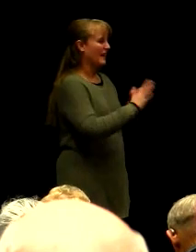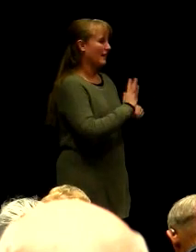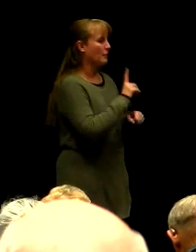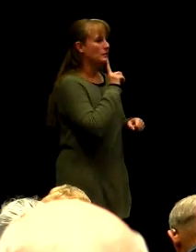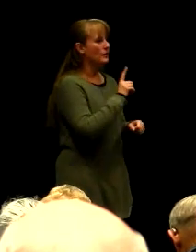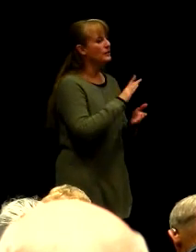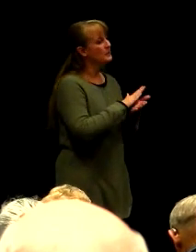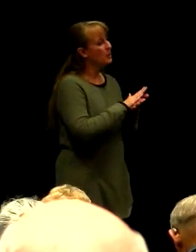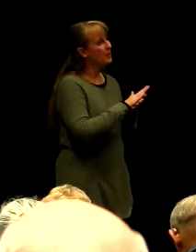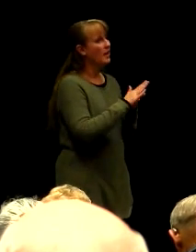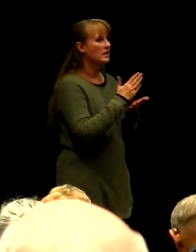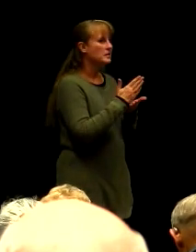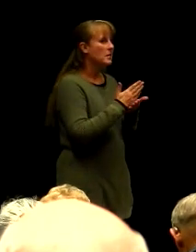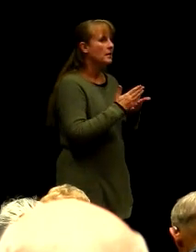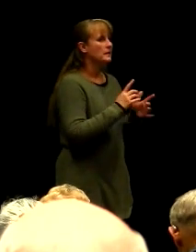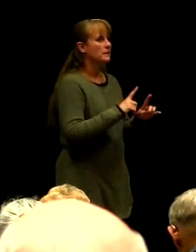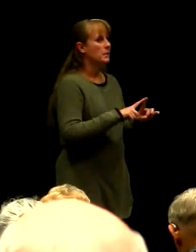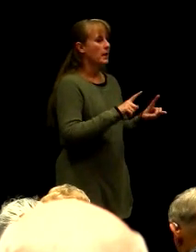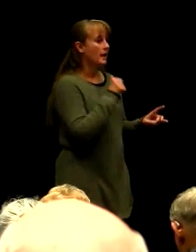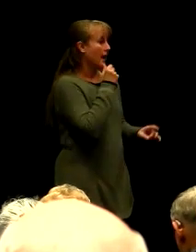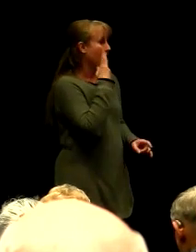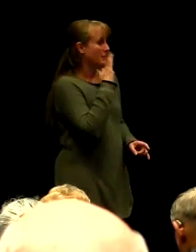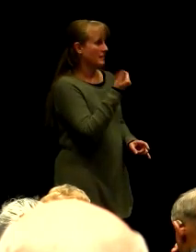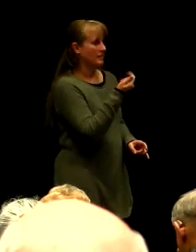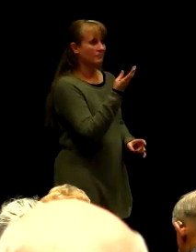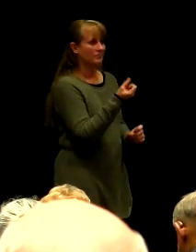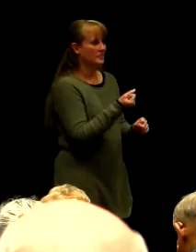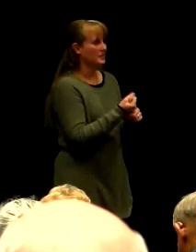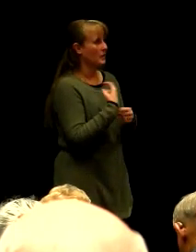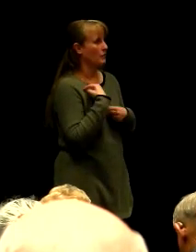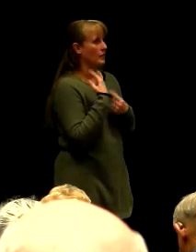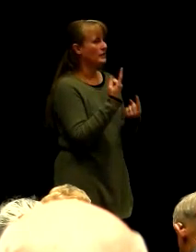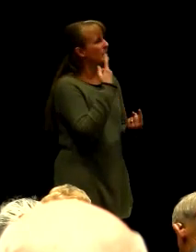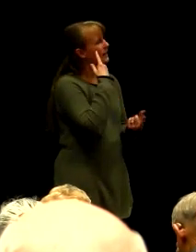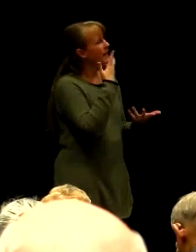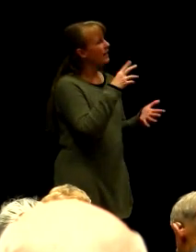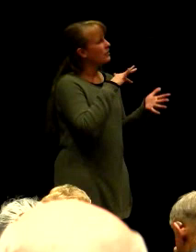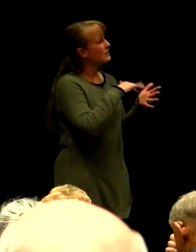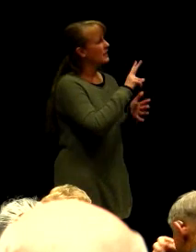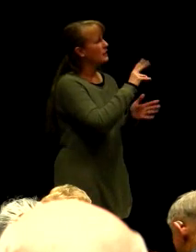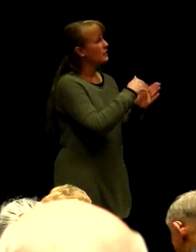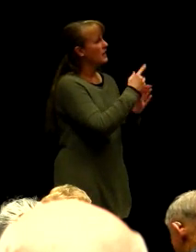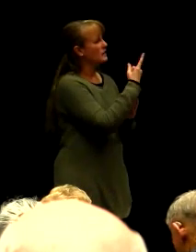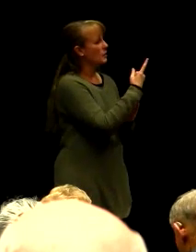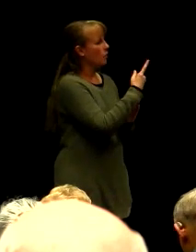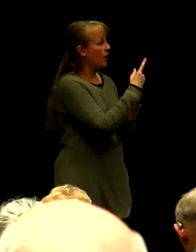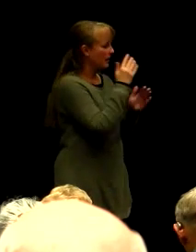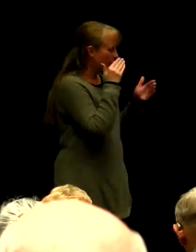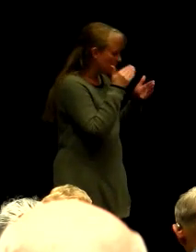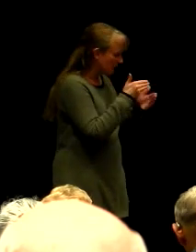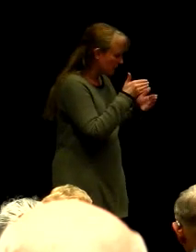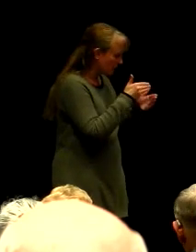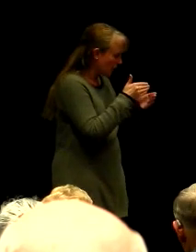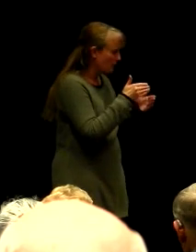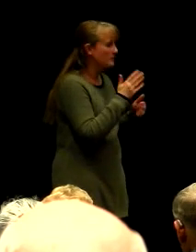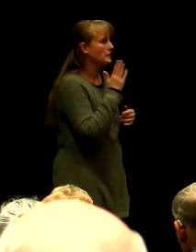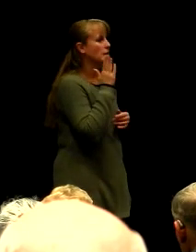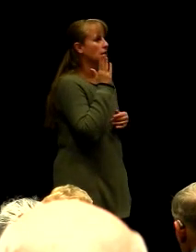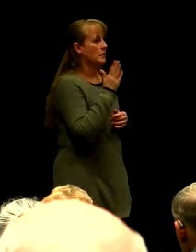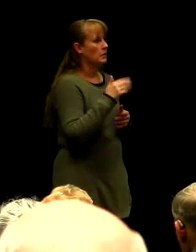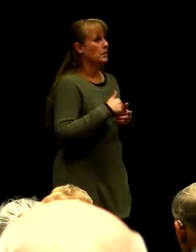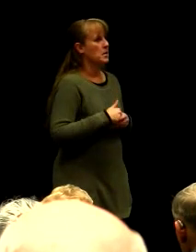they're nice touches, but I haven't seen that in a number of years, and I think after studying 2001 closely, it probably will